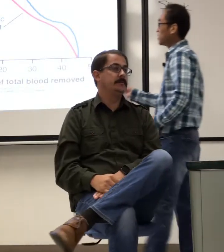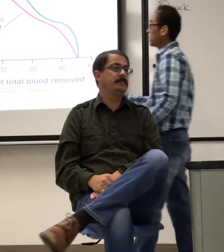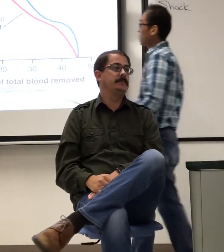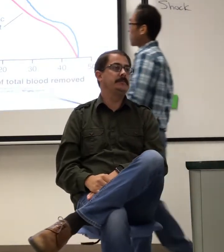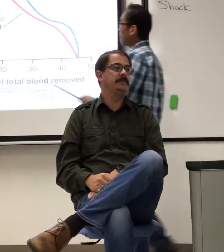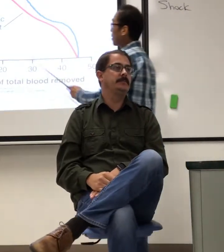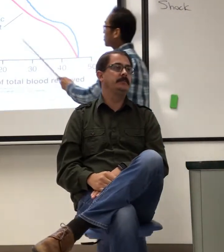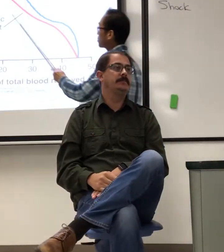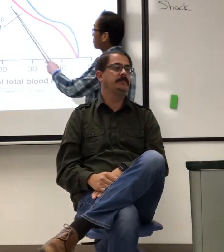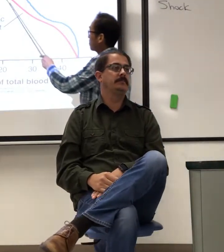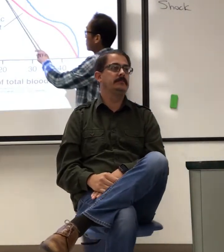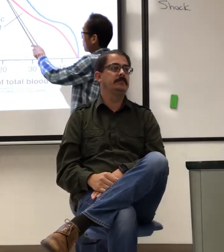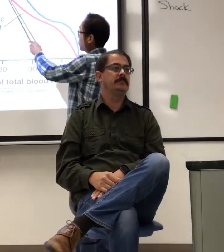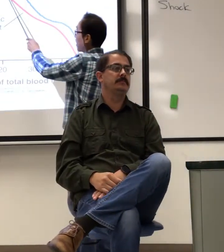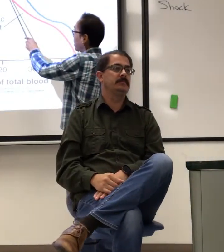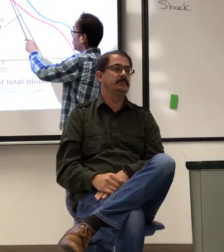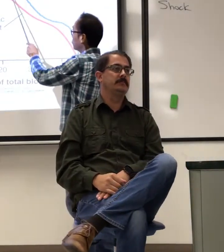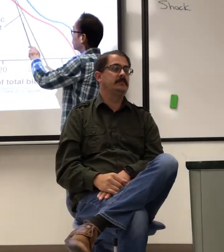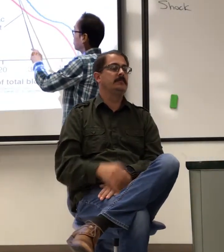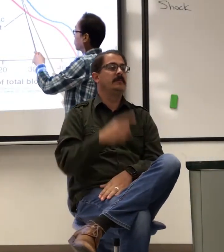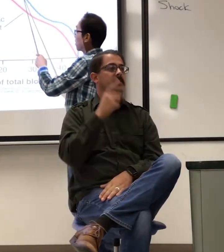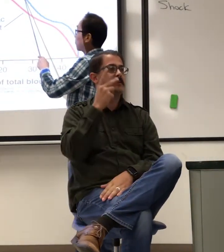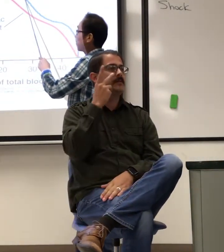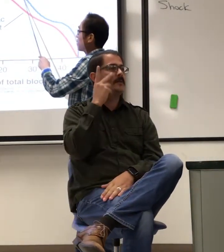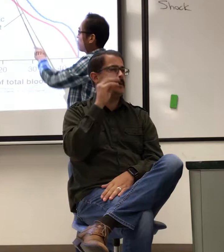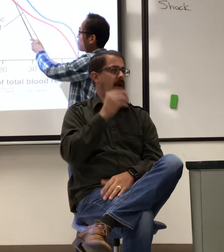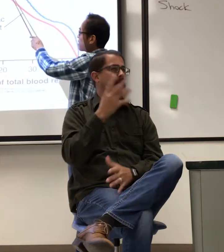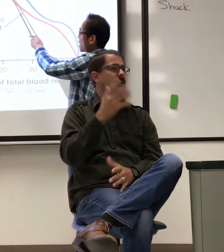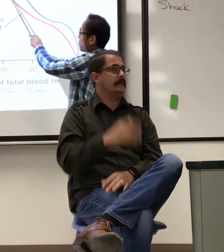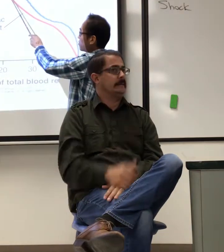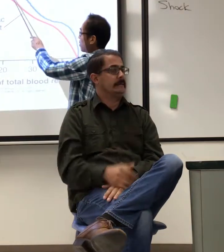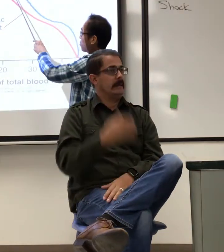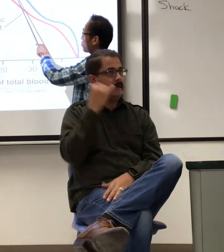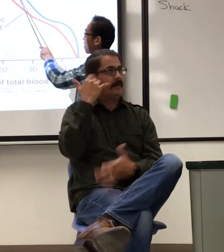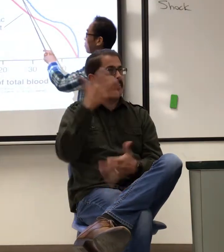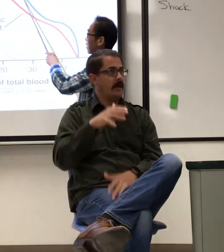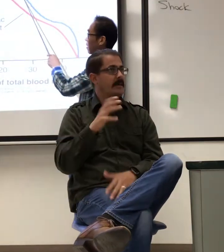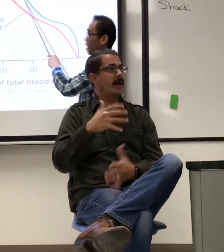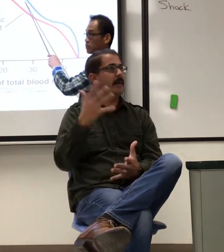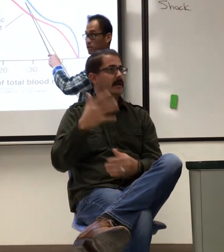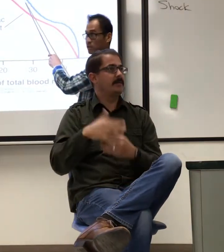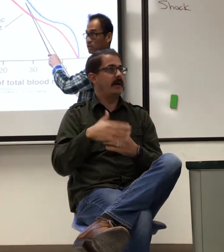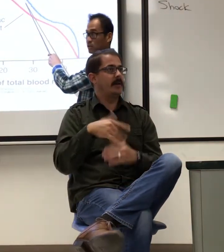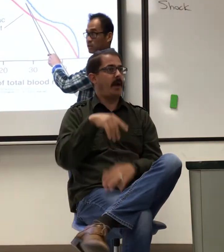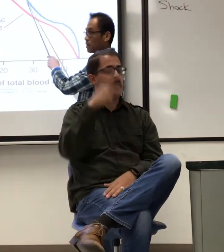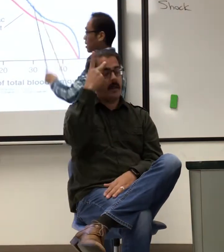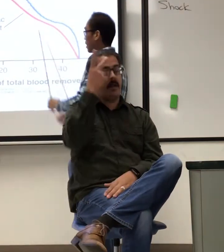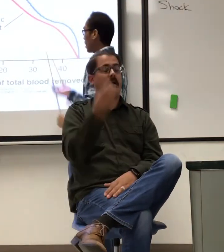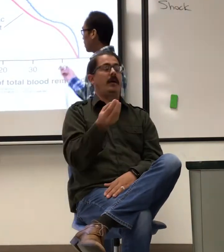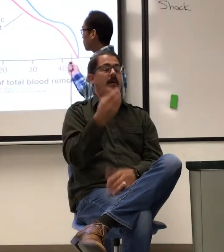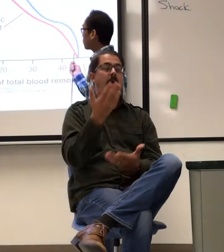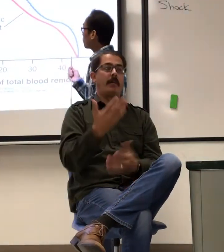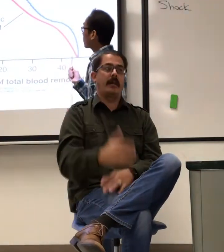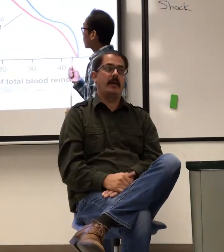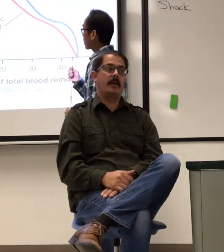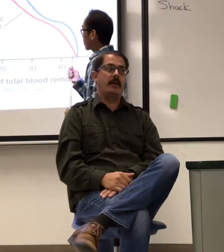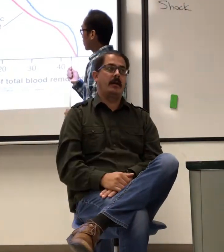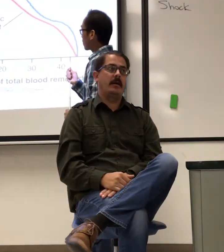You see that much, it's like, okay, they're probably, if they lost that much blood, they're probably unconscious.